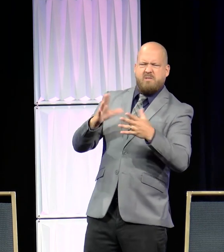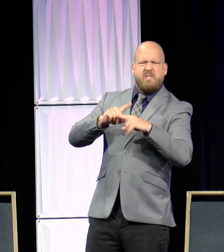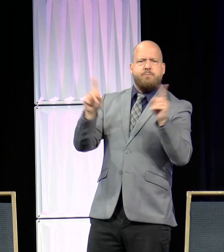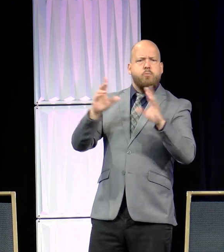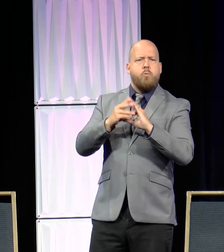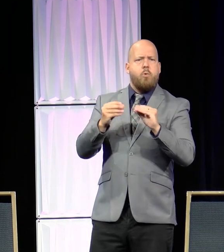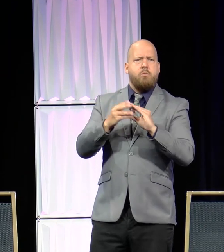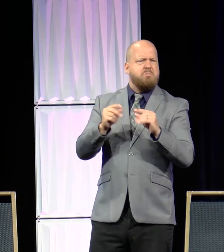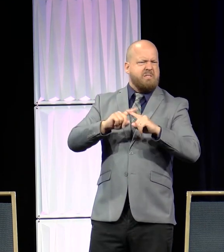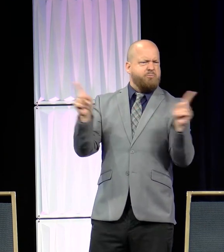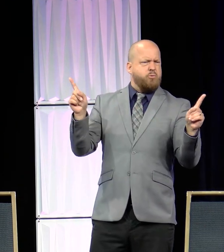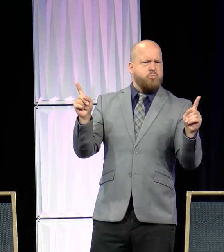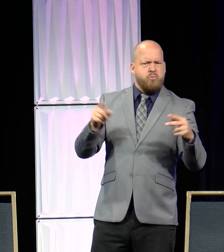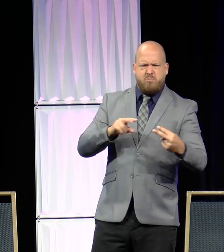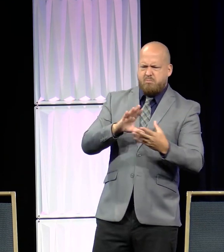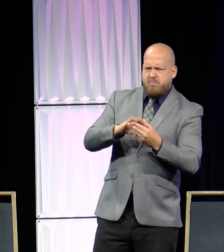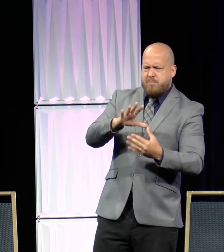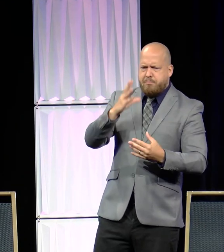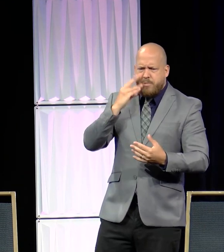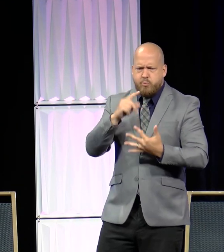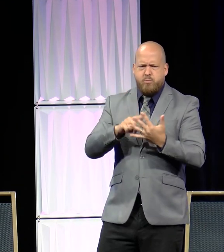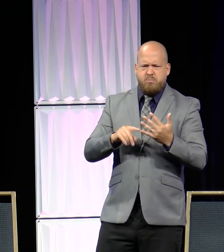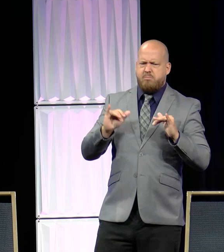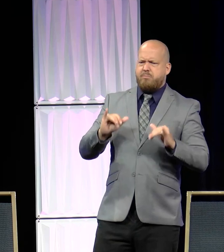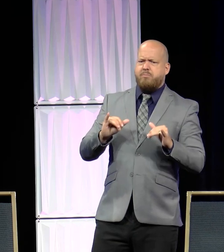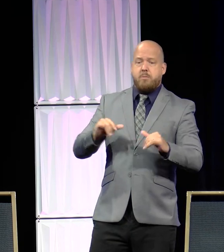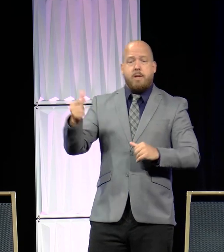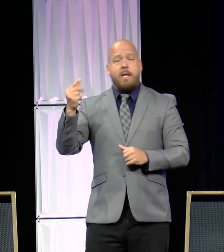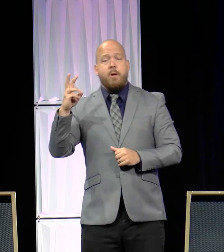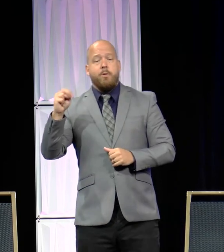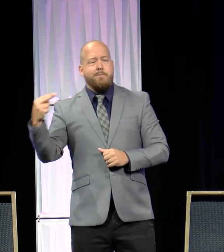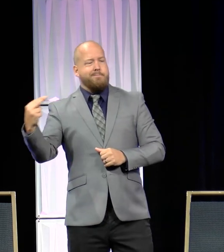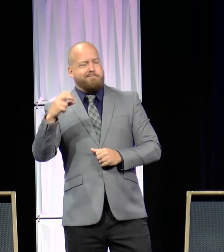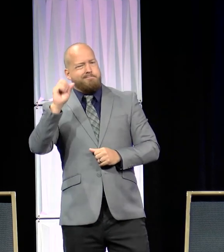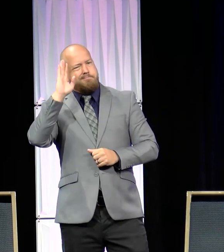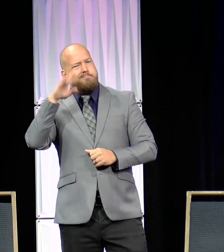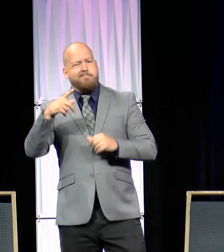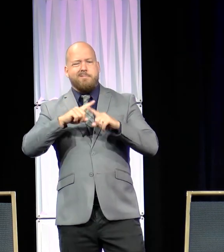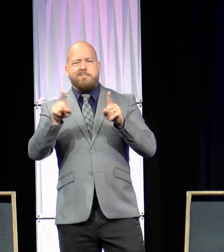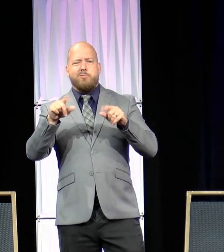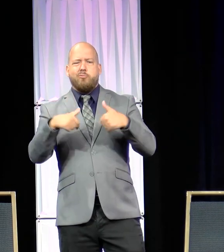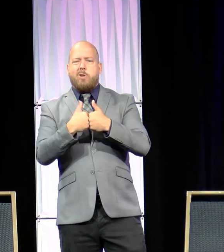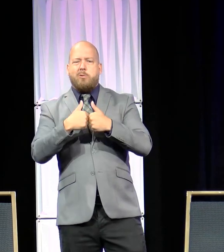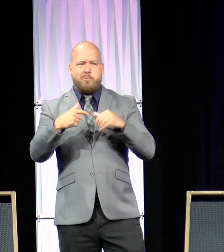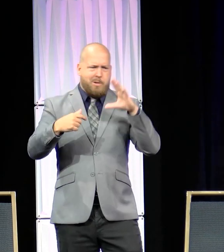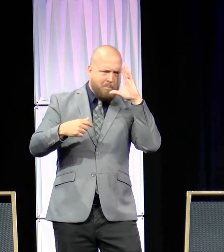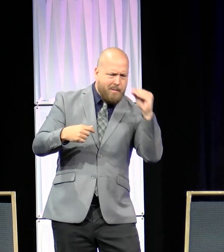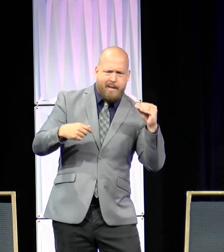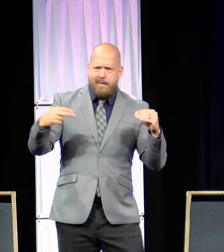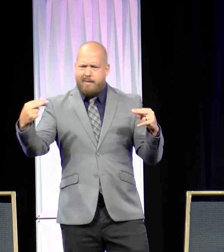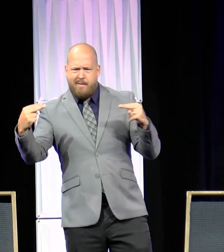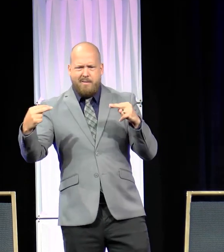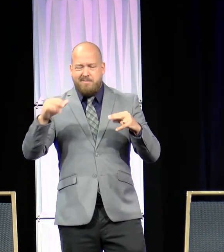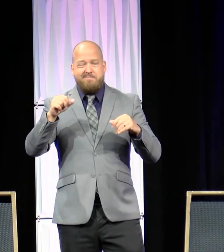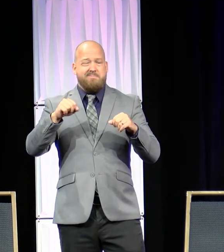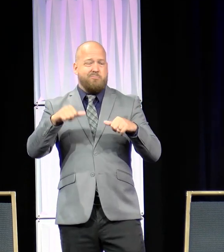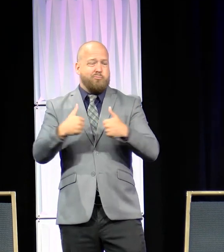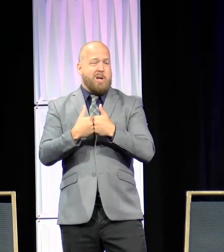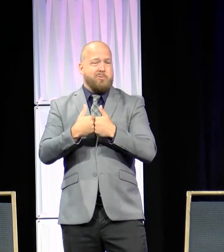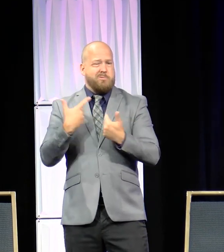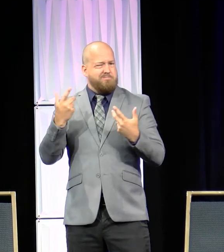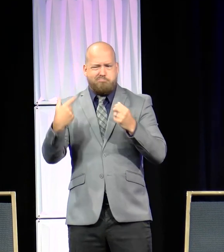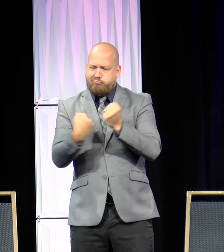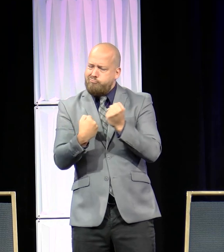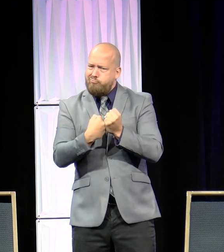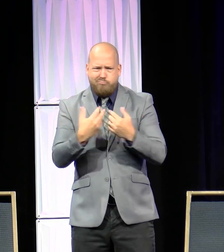but Gwen always had my back, right? And she stepped up and fought many of the battles